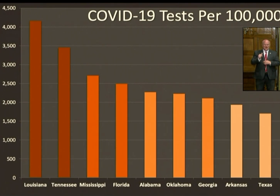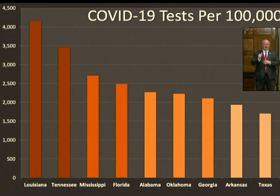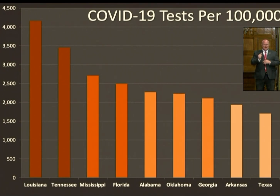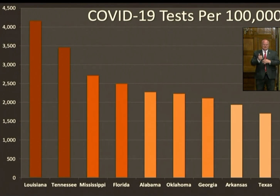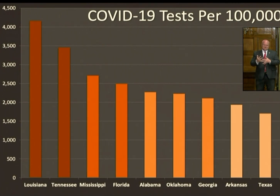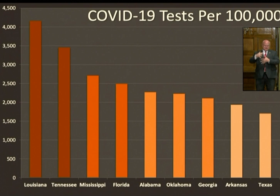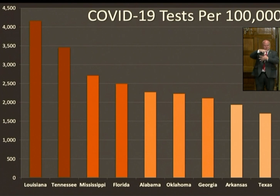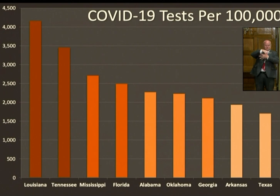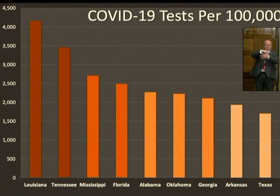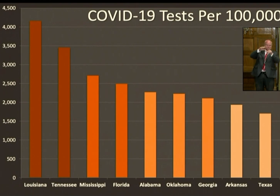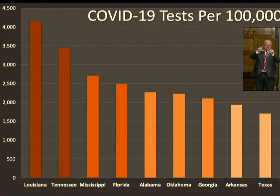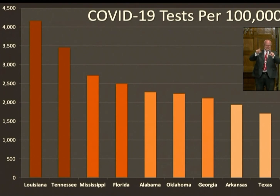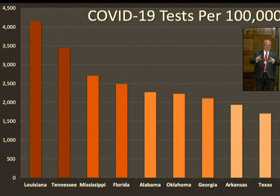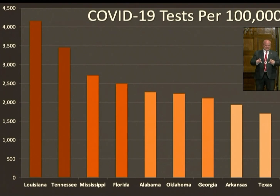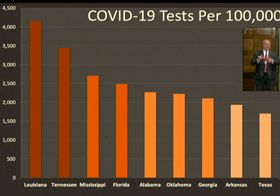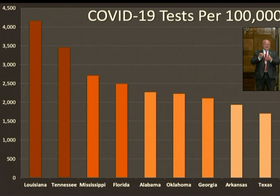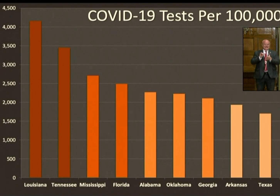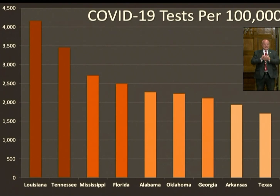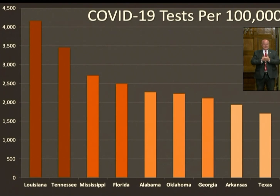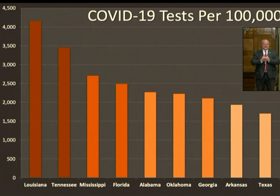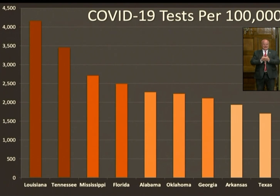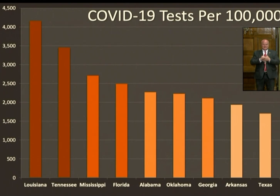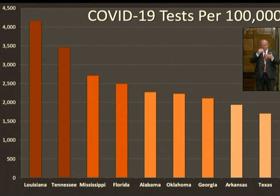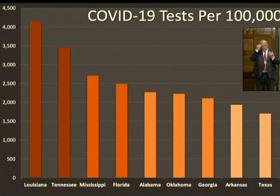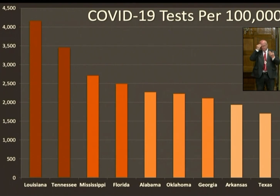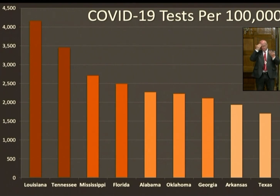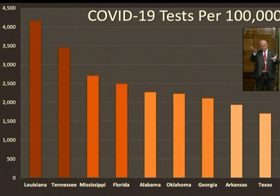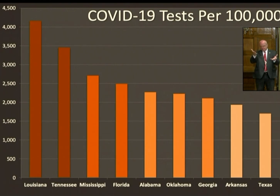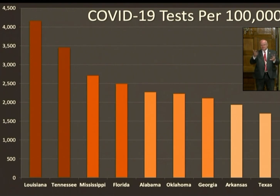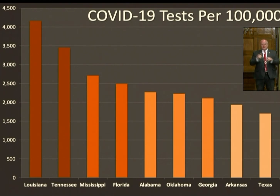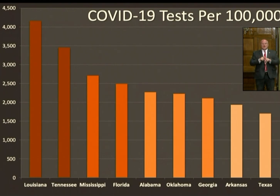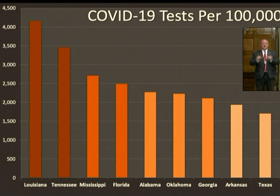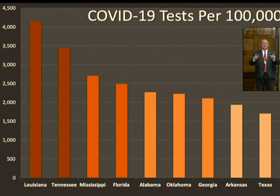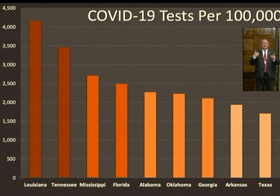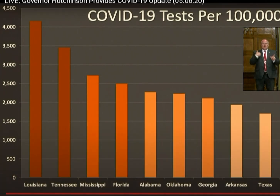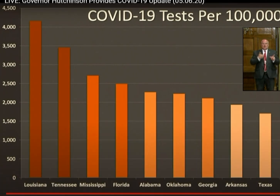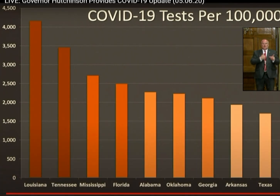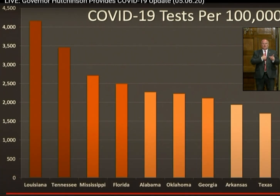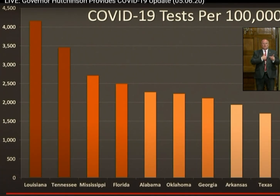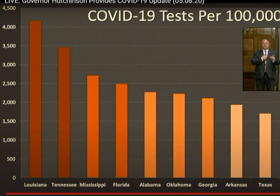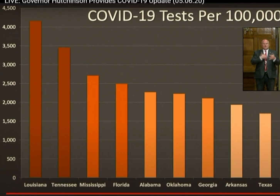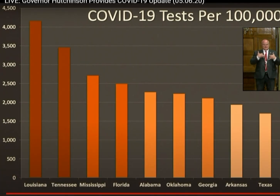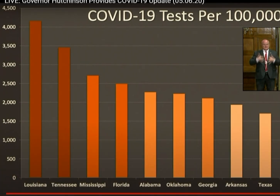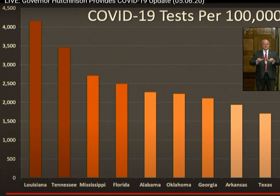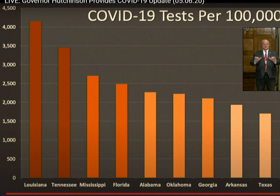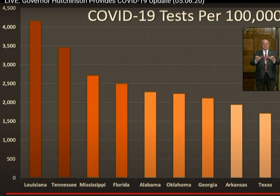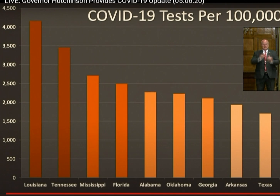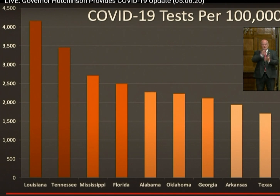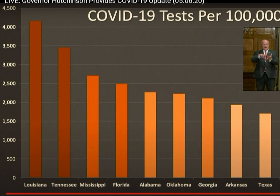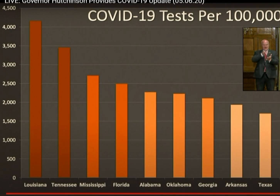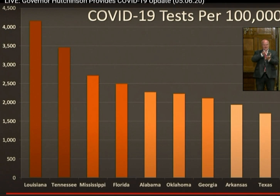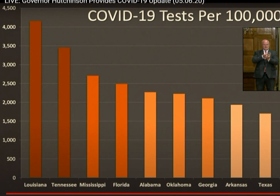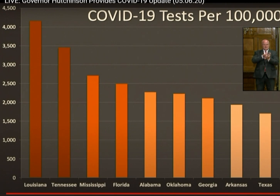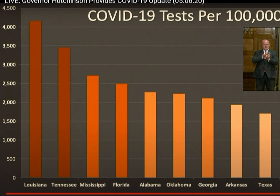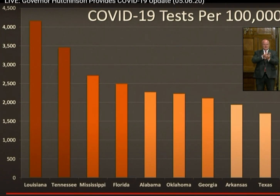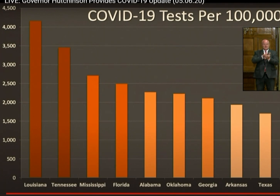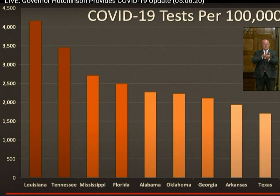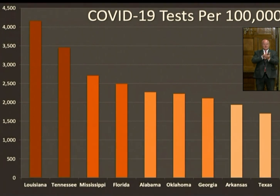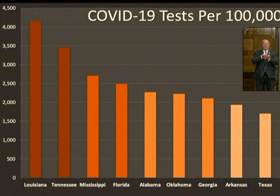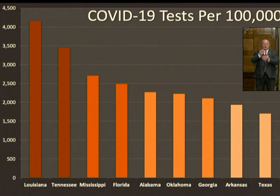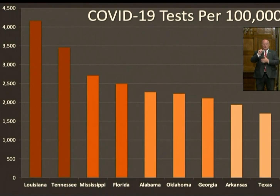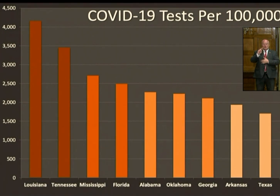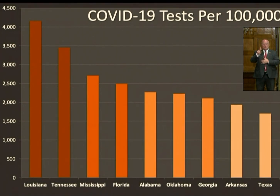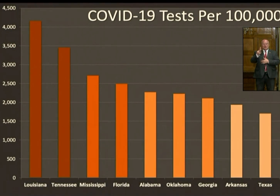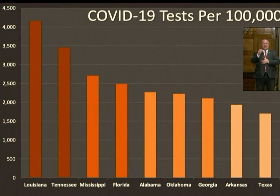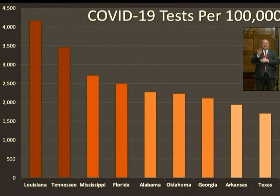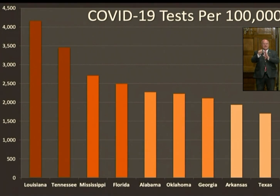forefront of our testing. That's to be acknowledged, but we're still right in the middle rankings of the